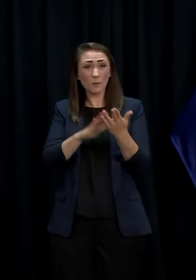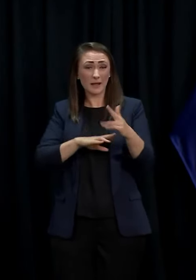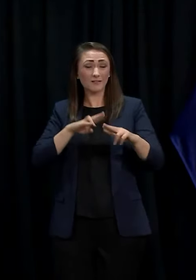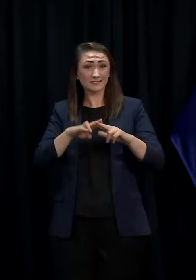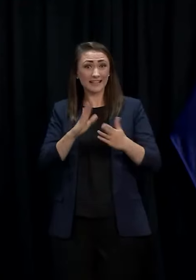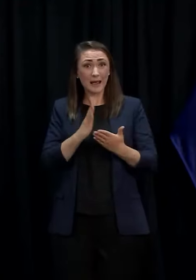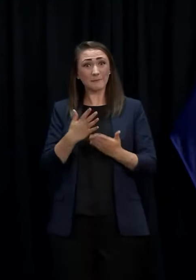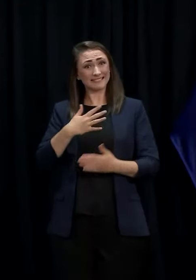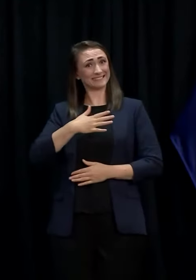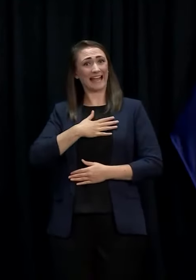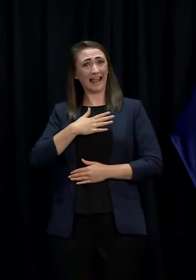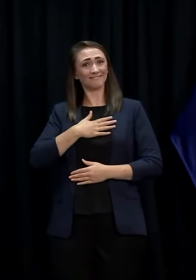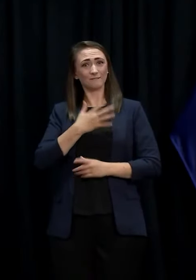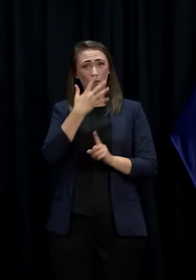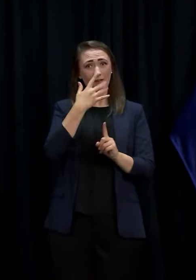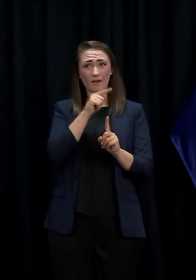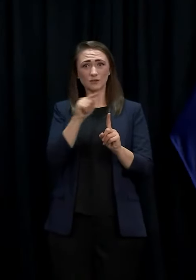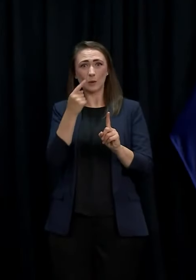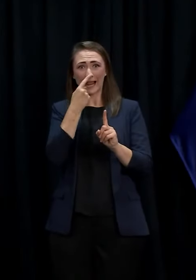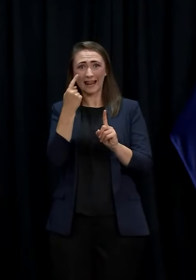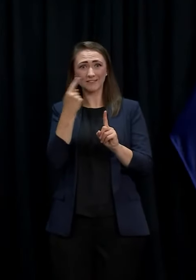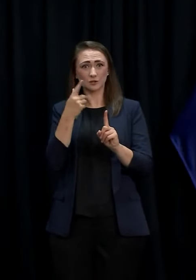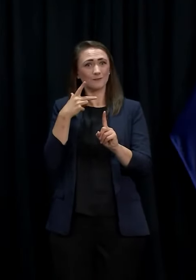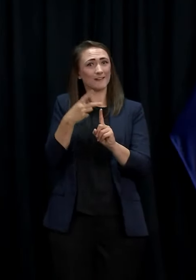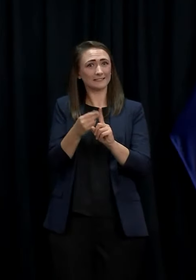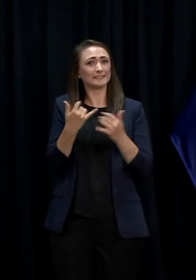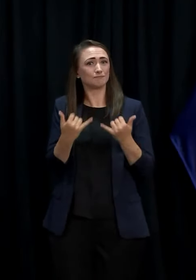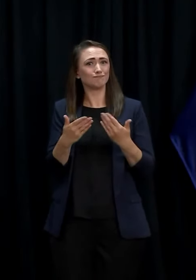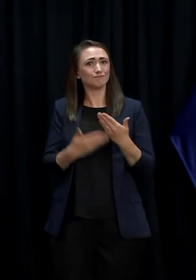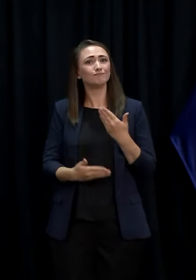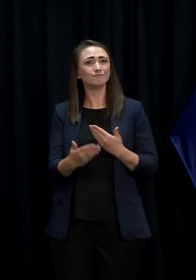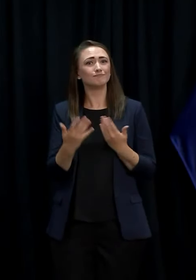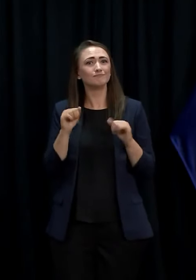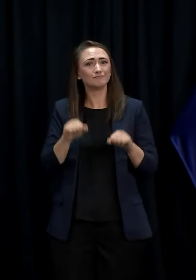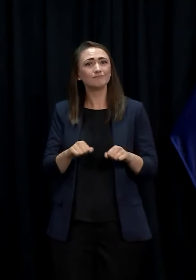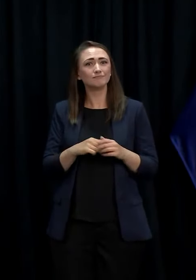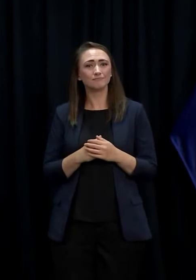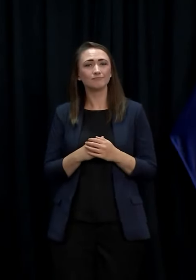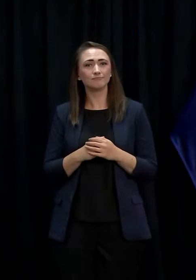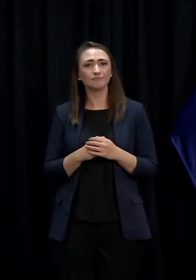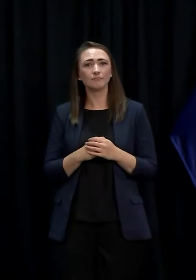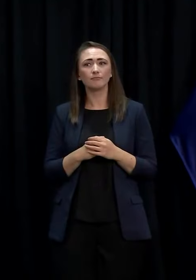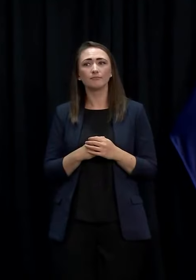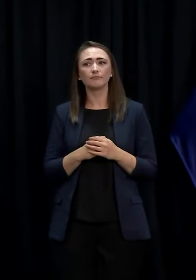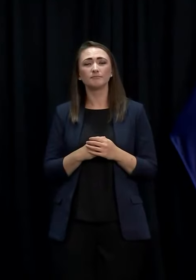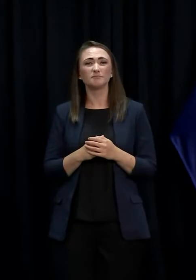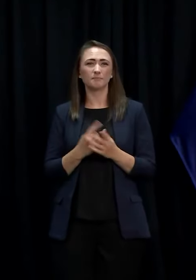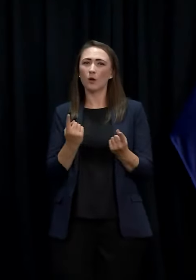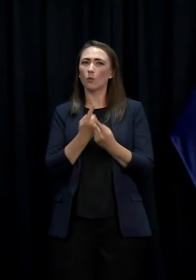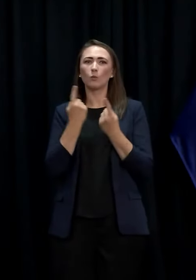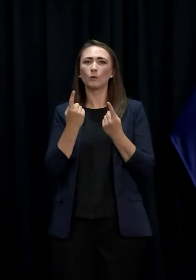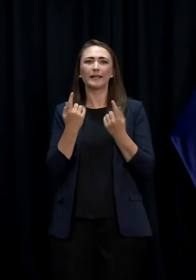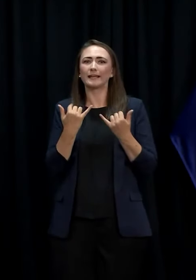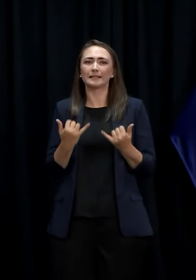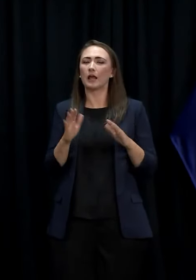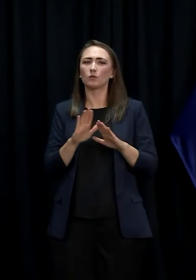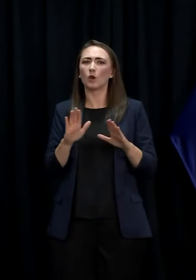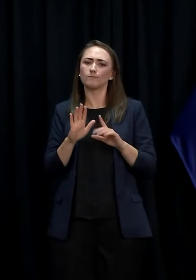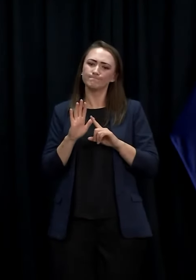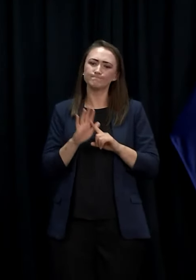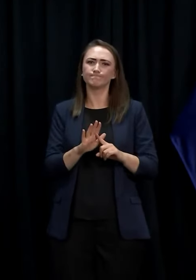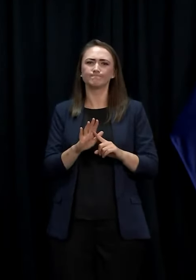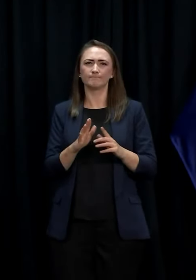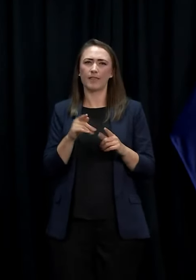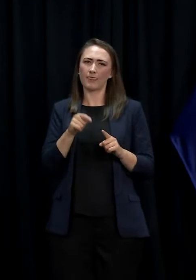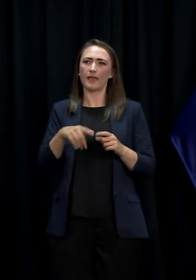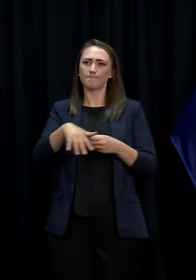that now. But we are not, we're not leaning as heavily there as we were for the adult population.